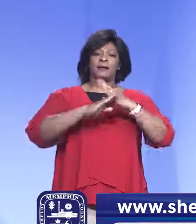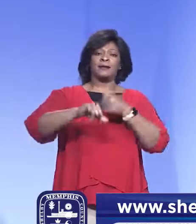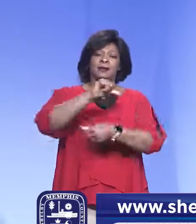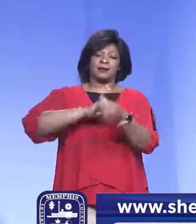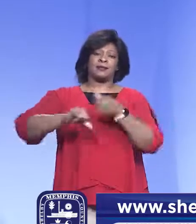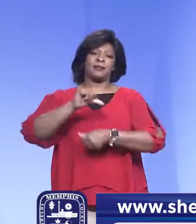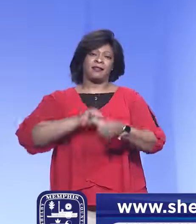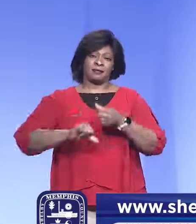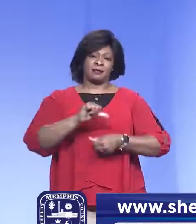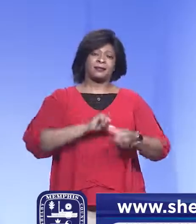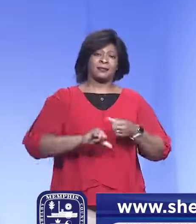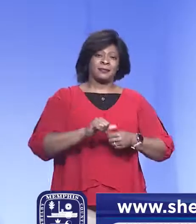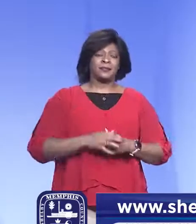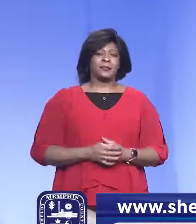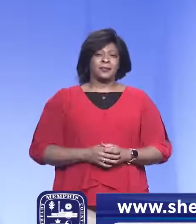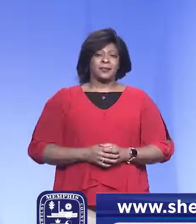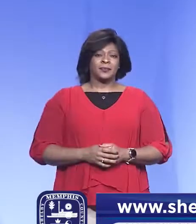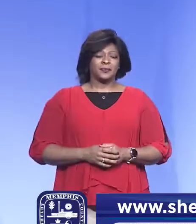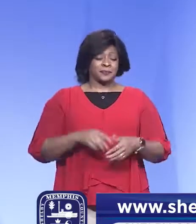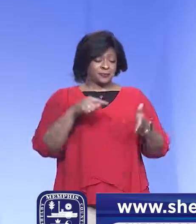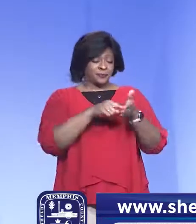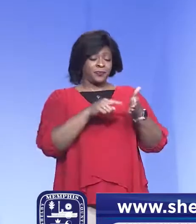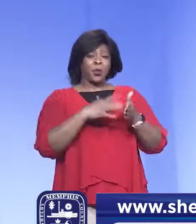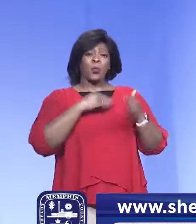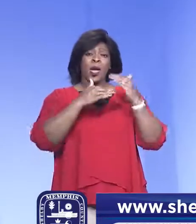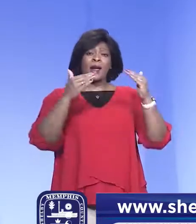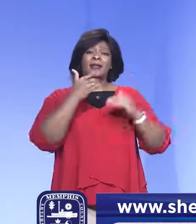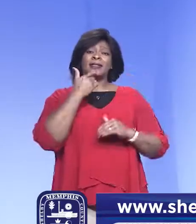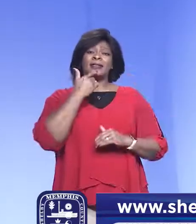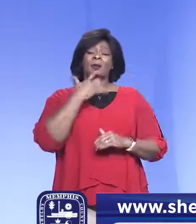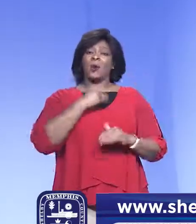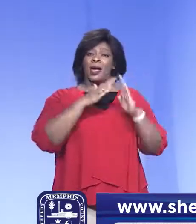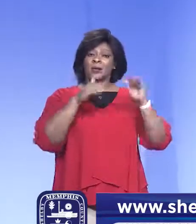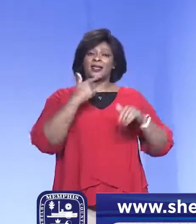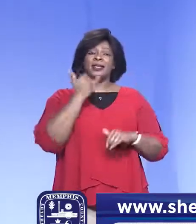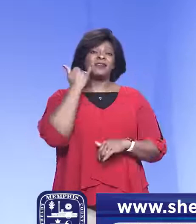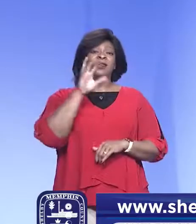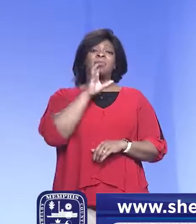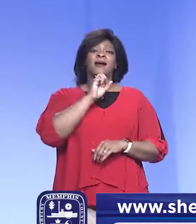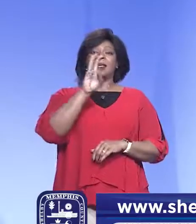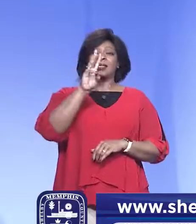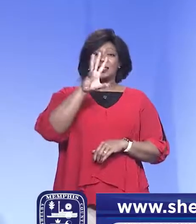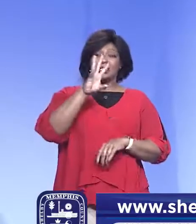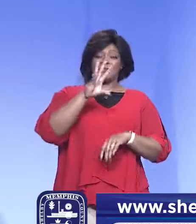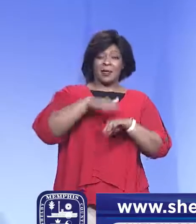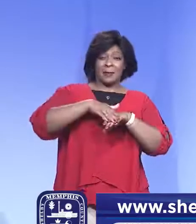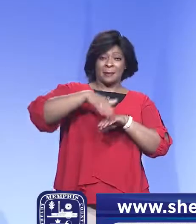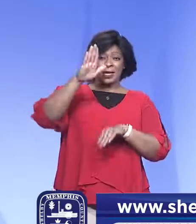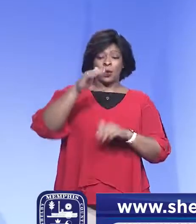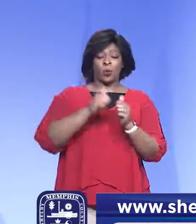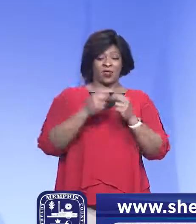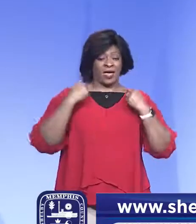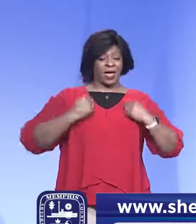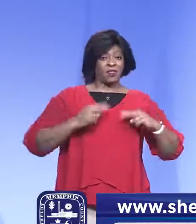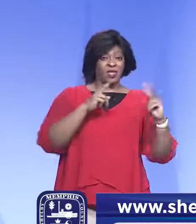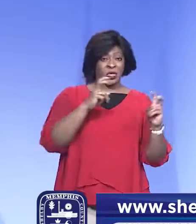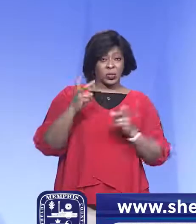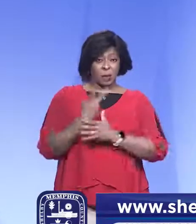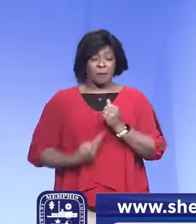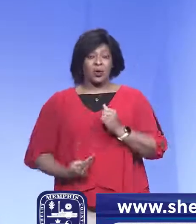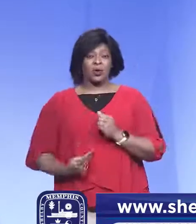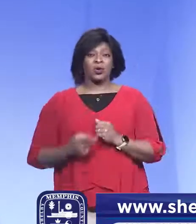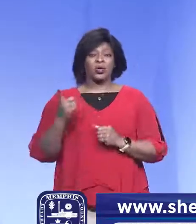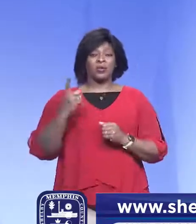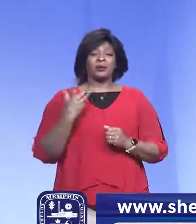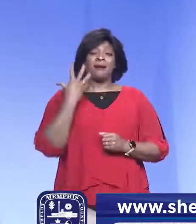other. It says that, lastly, if you're over 65 or with a significant medical condition and you